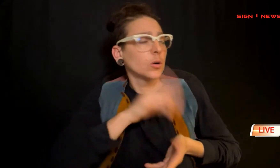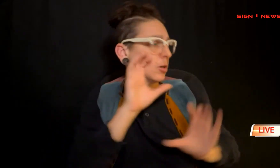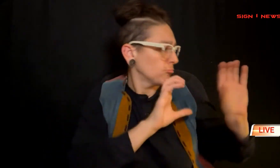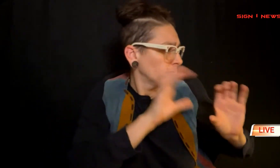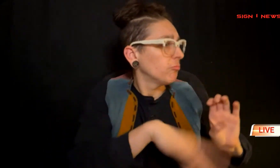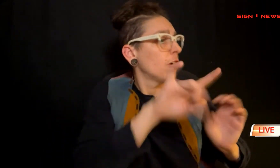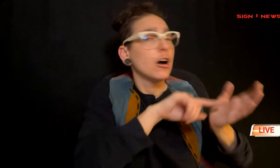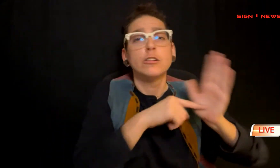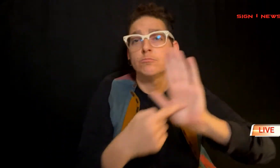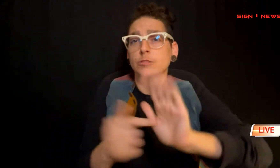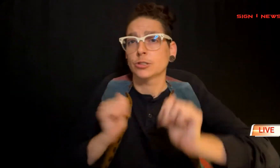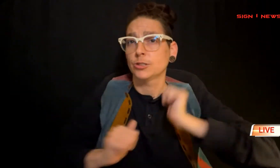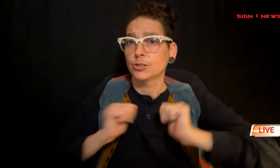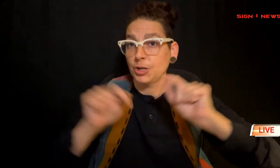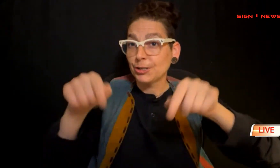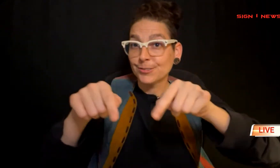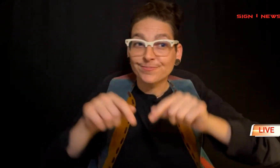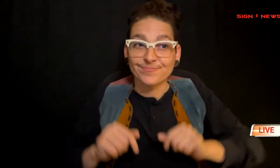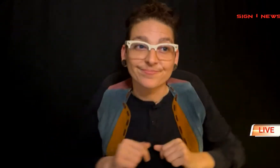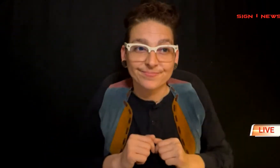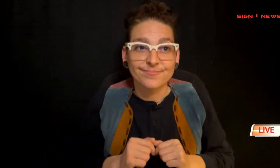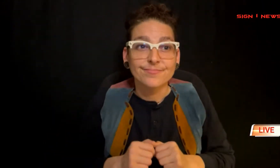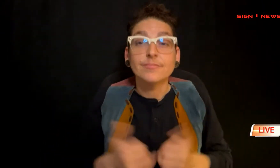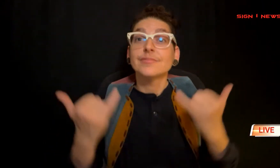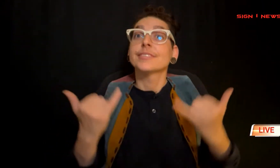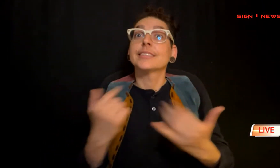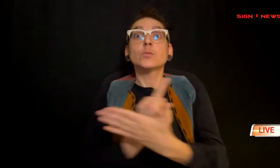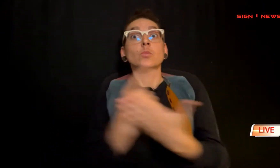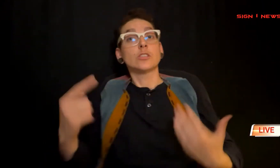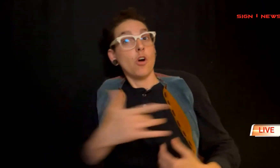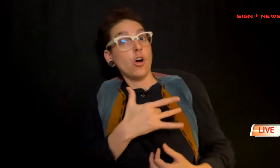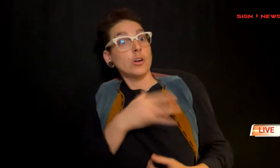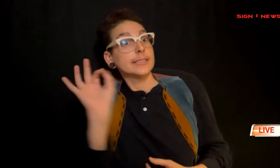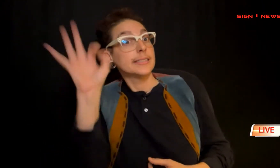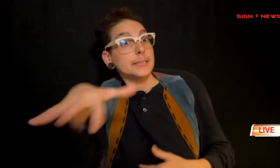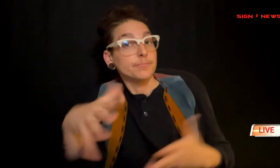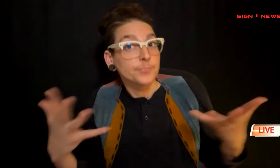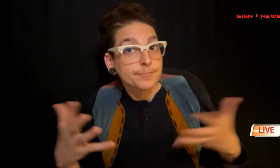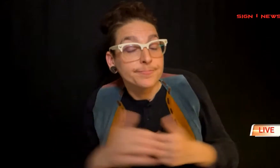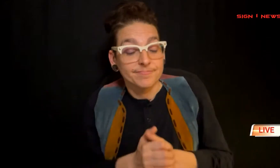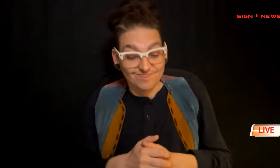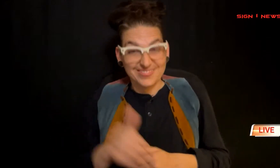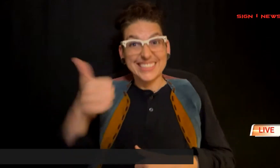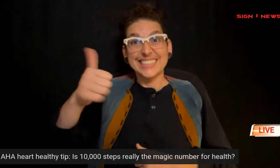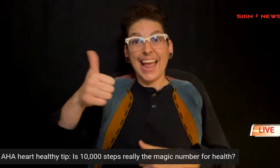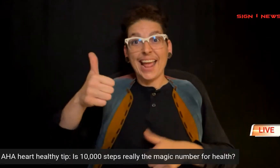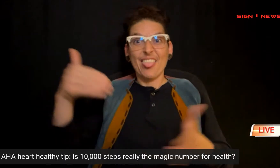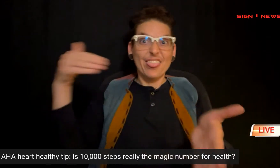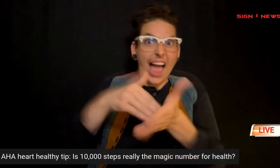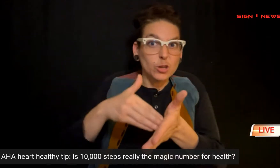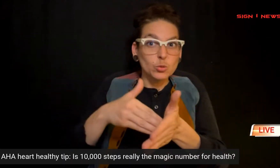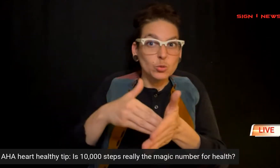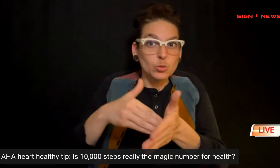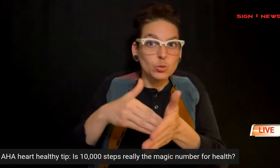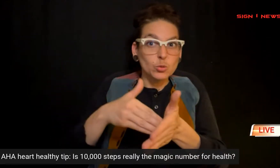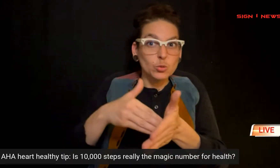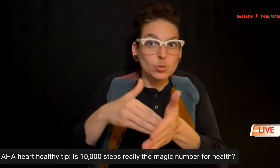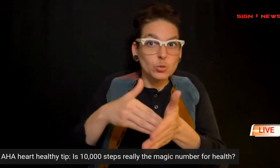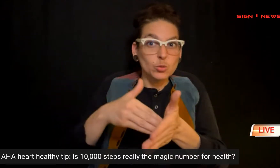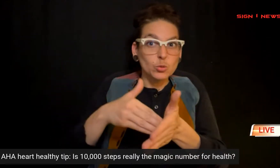information about, let us know, and we'll see if we can get it into the show. This week's heart health tip: